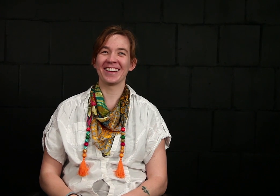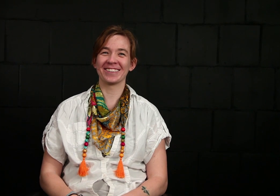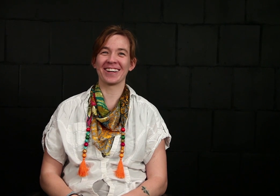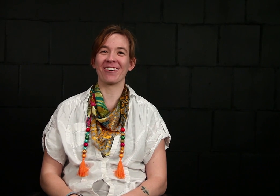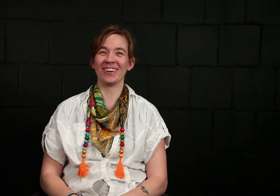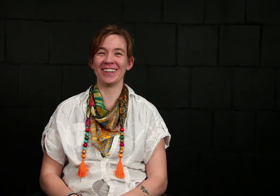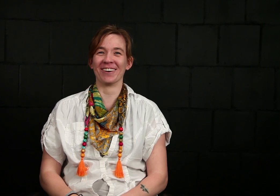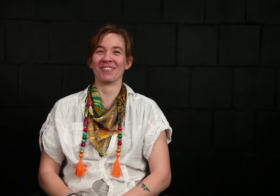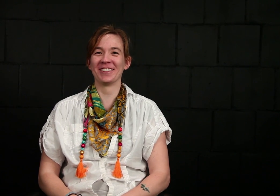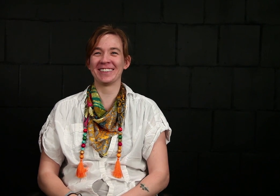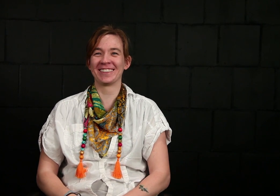Got really nervous.